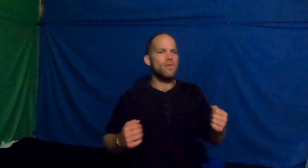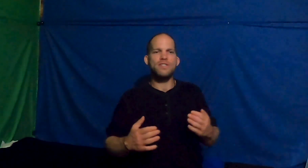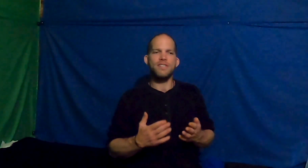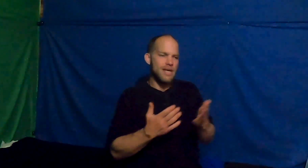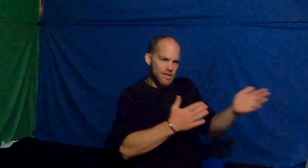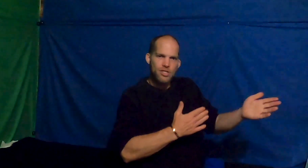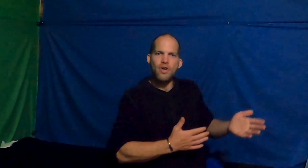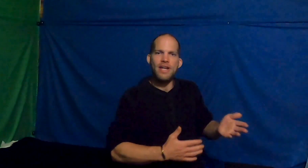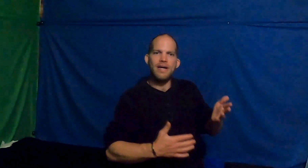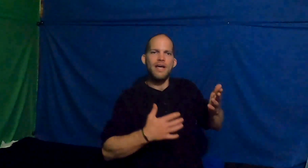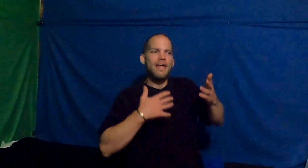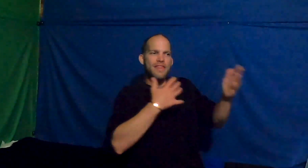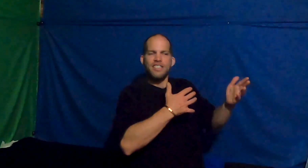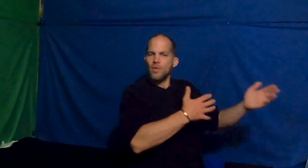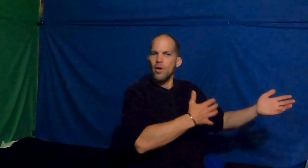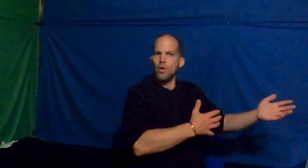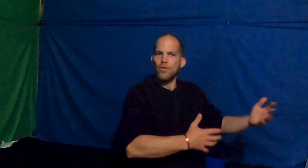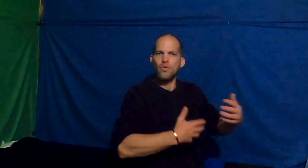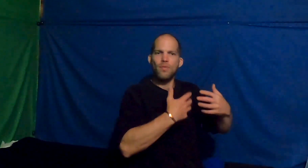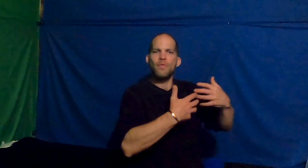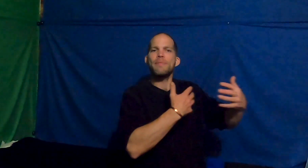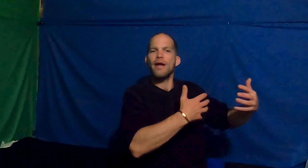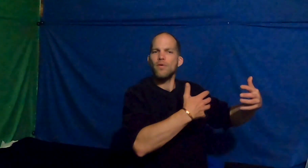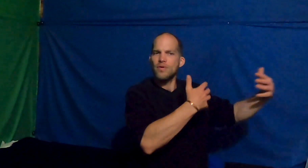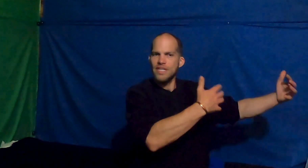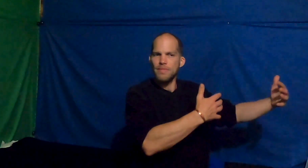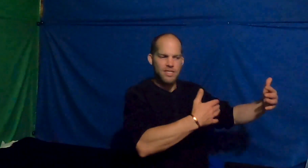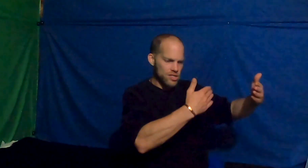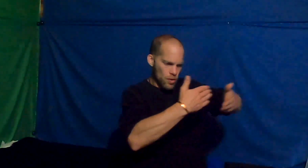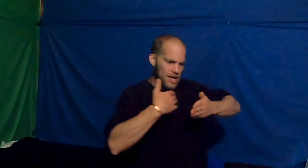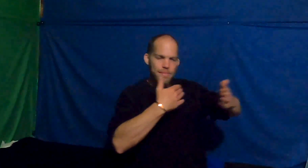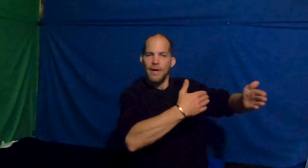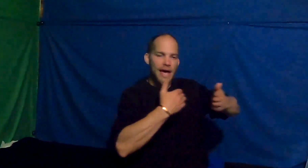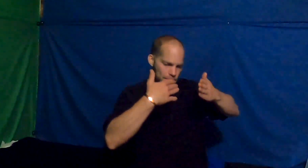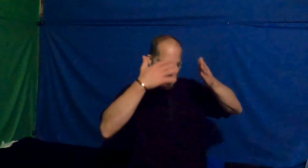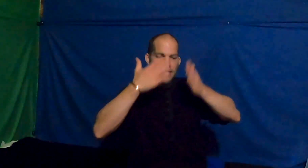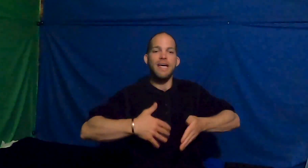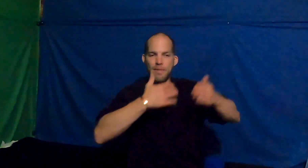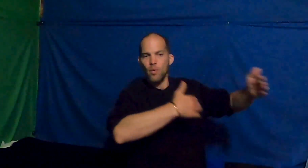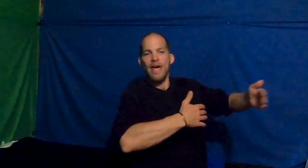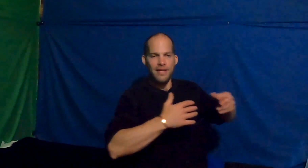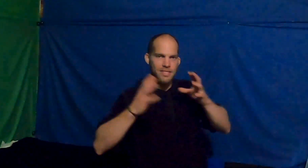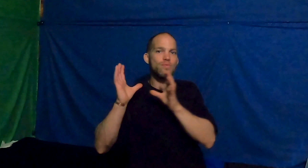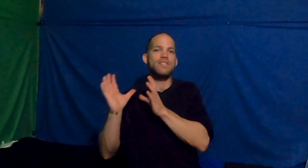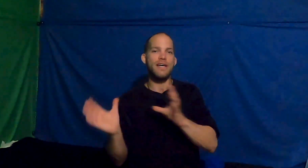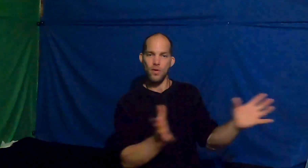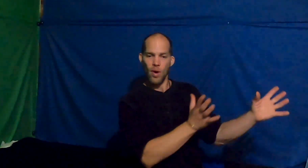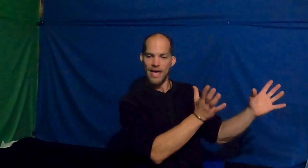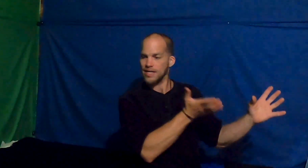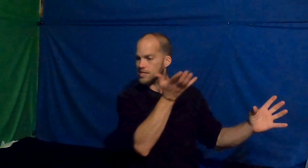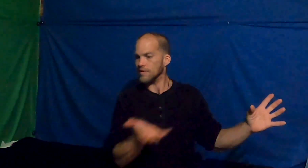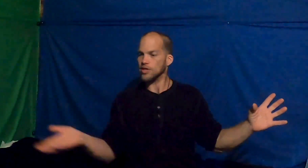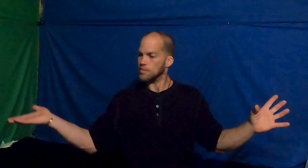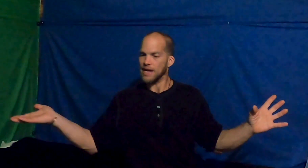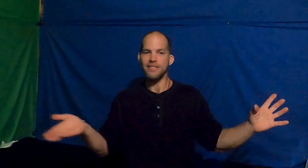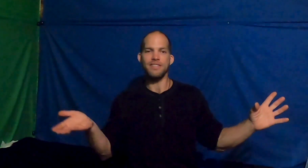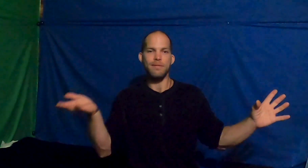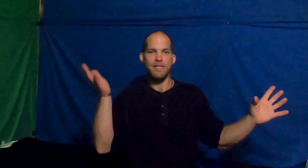is demonstrating things that we all go through when we battle our own demons. So him being Damon Wayans was like the Wayans of our demands, demons,